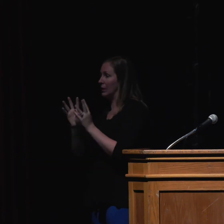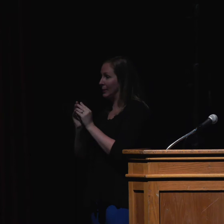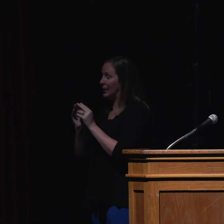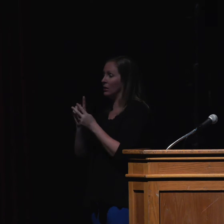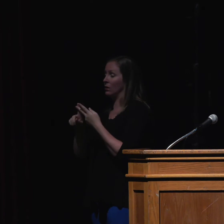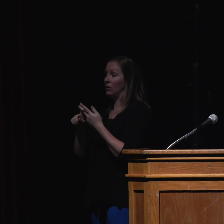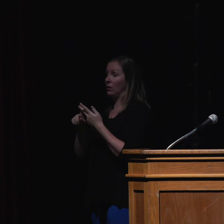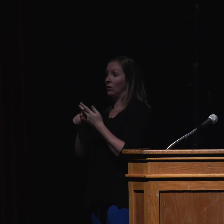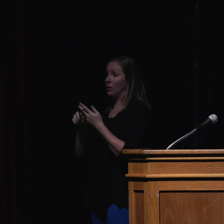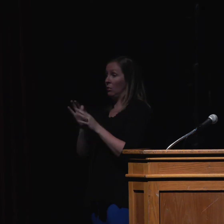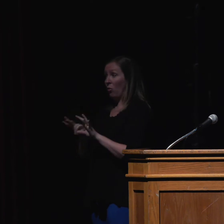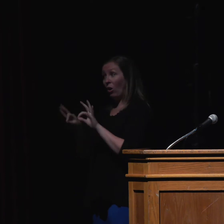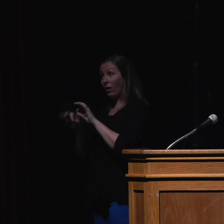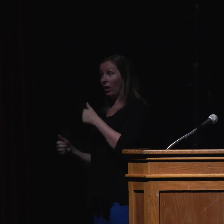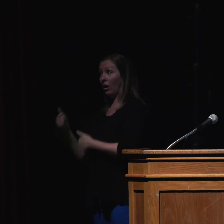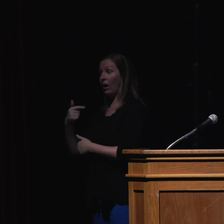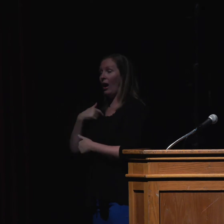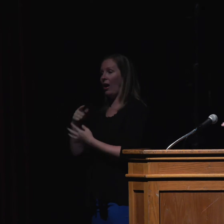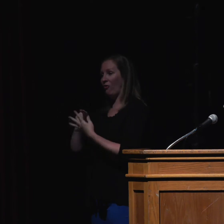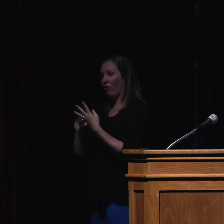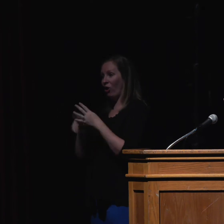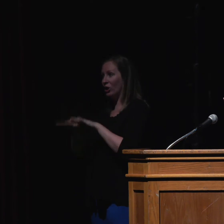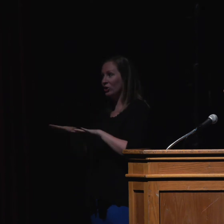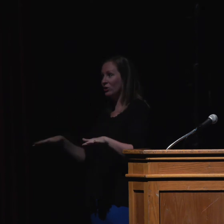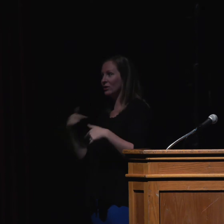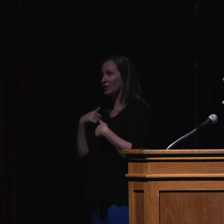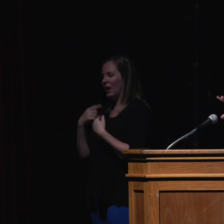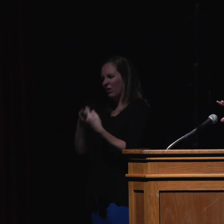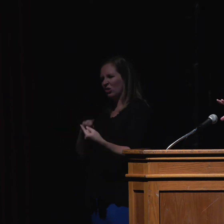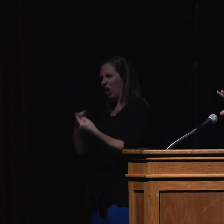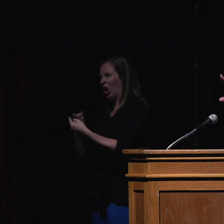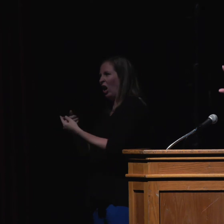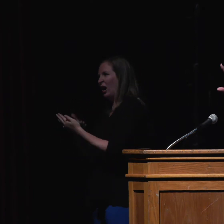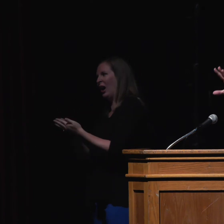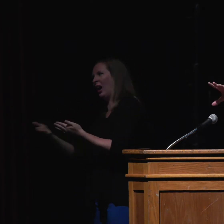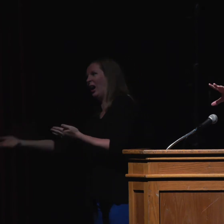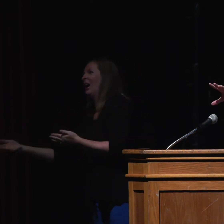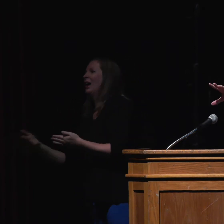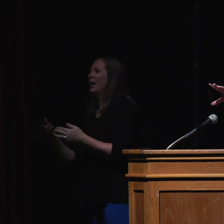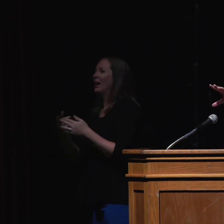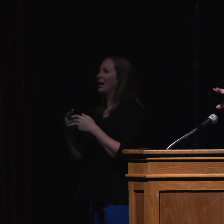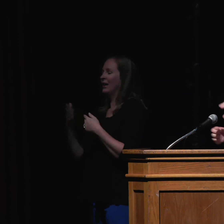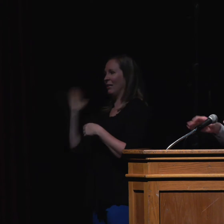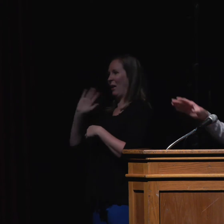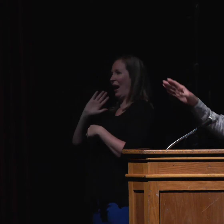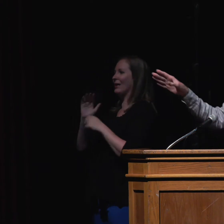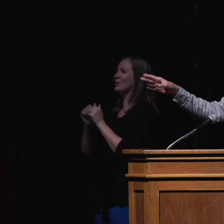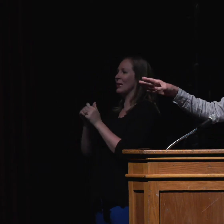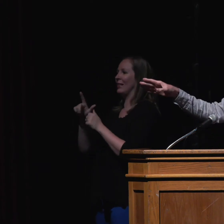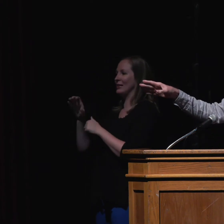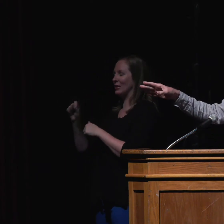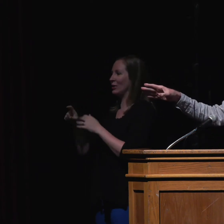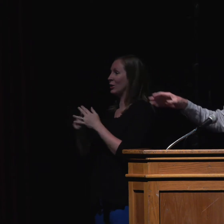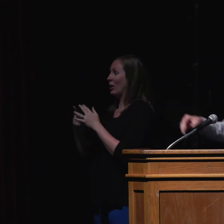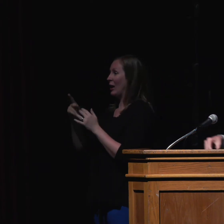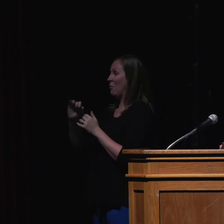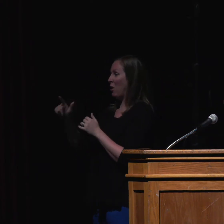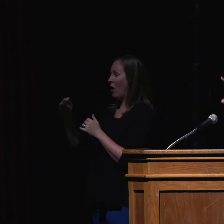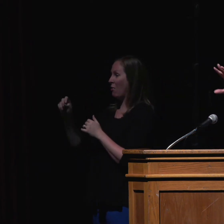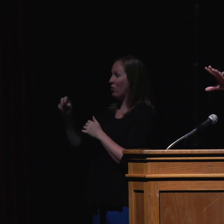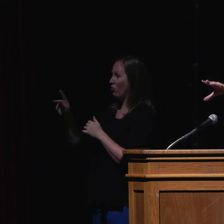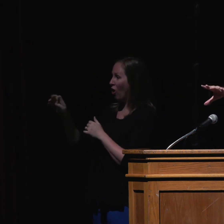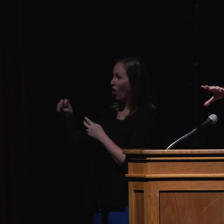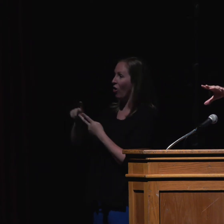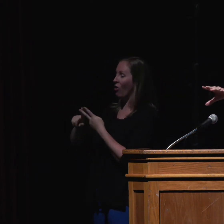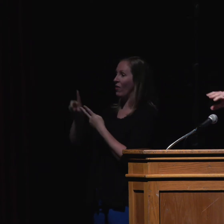importantly, I have four children who have struggled through their way through Lynchburg City Schools in the distant past, starting at Paul Monroe,